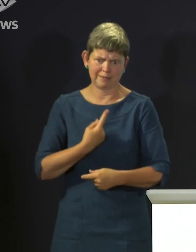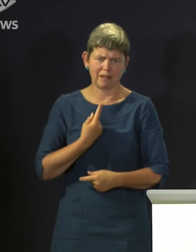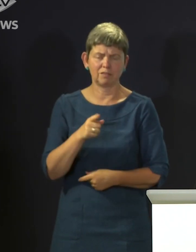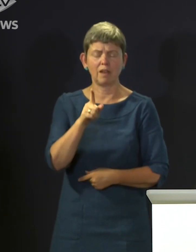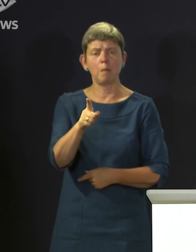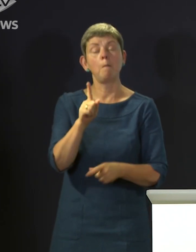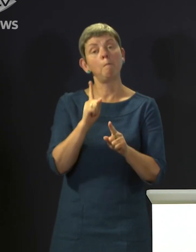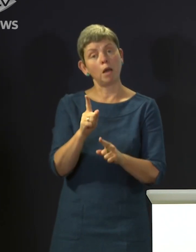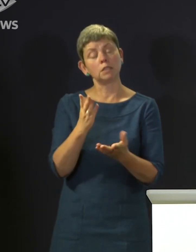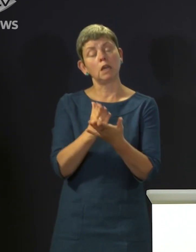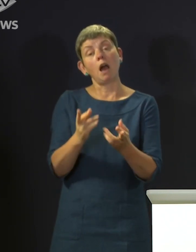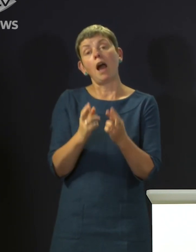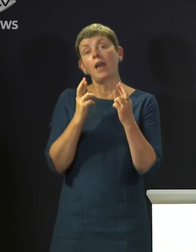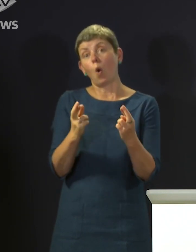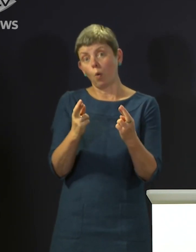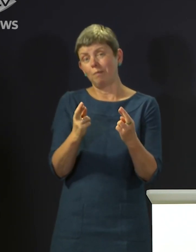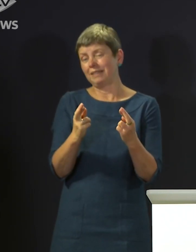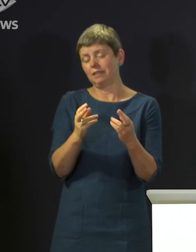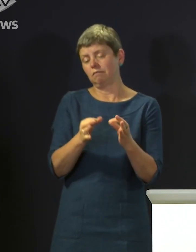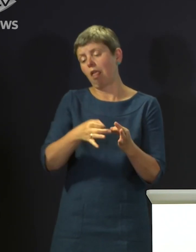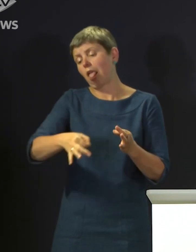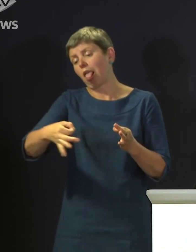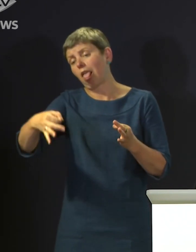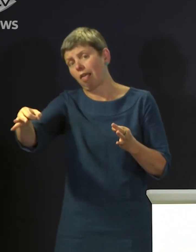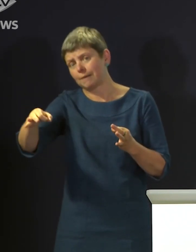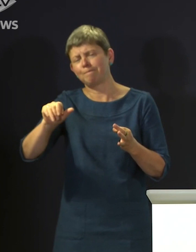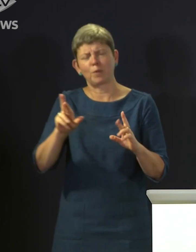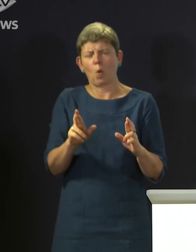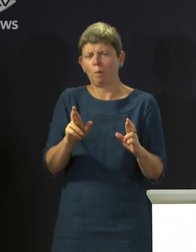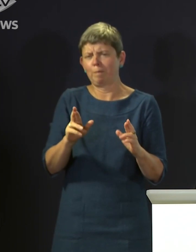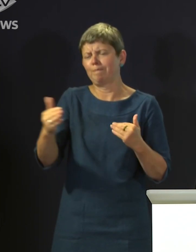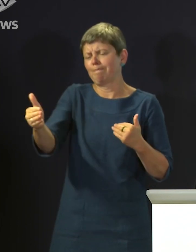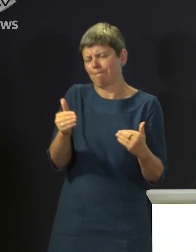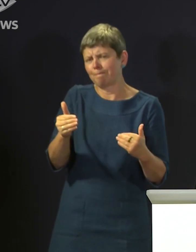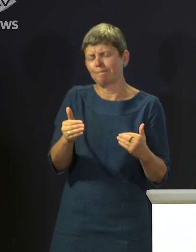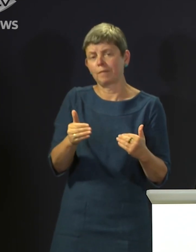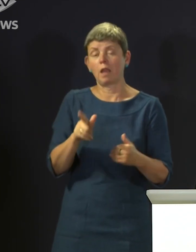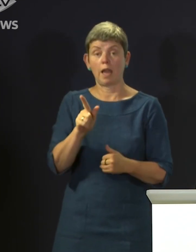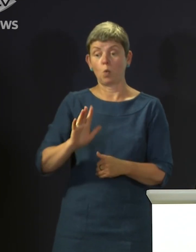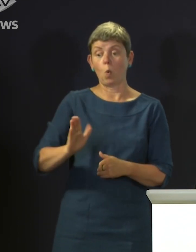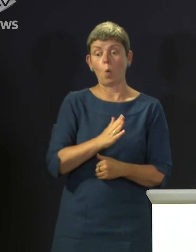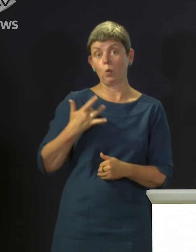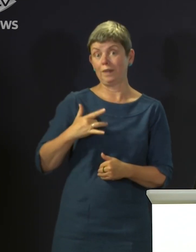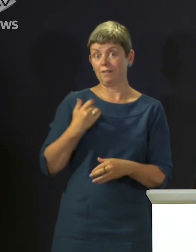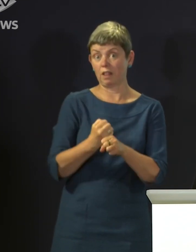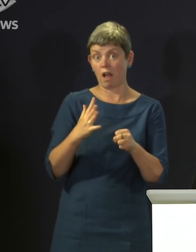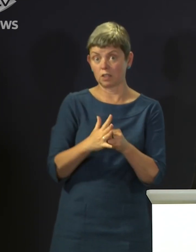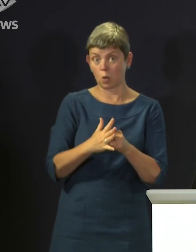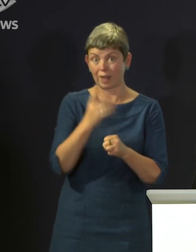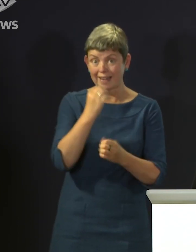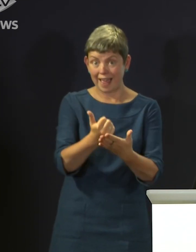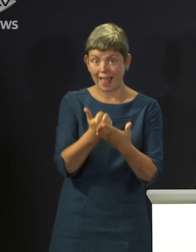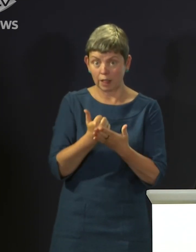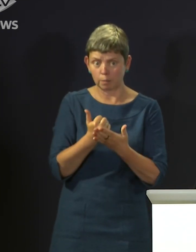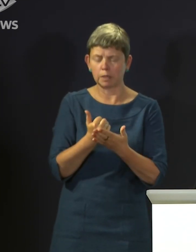I genuinely hope it will not be for too much longer. And of course, all of us who do live in Glasgow can play our part in getting